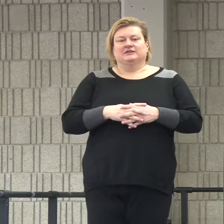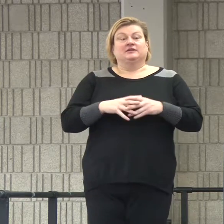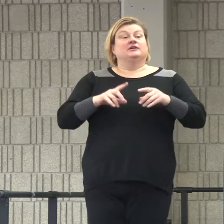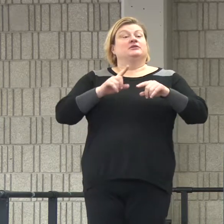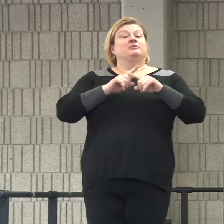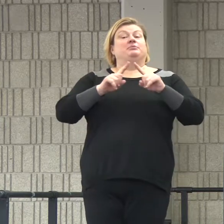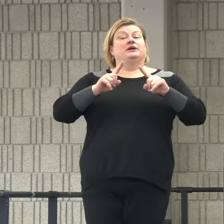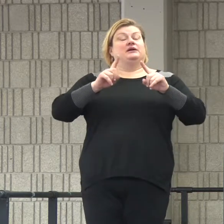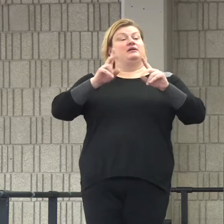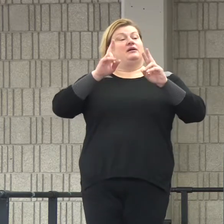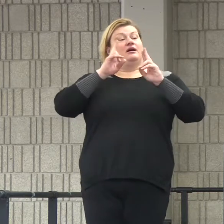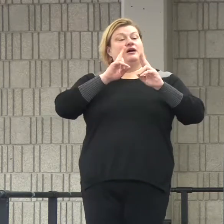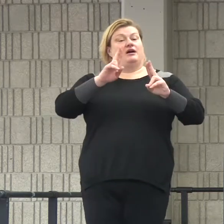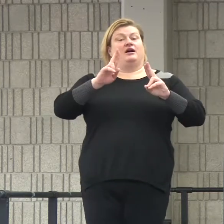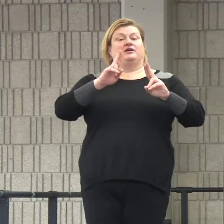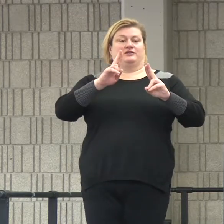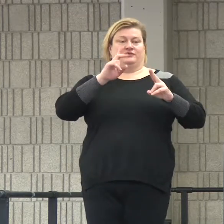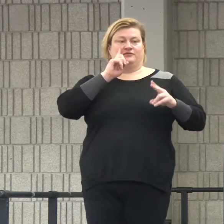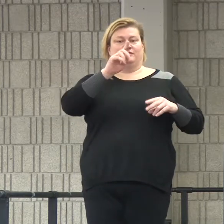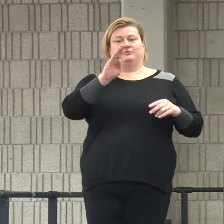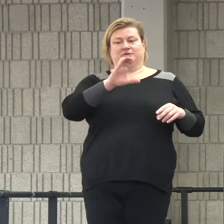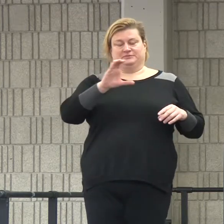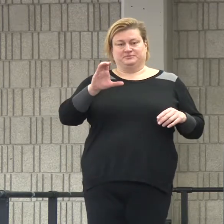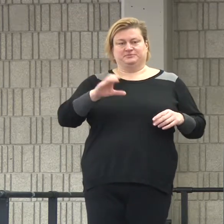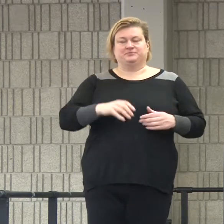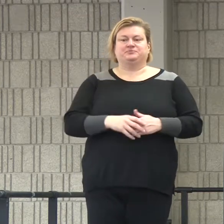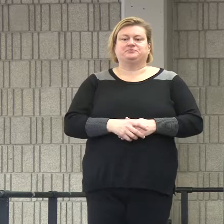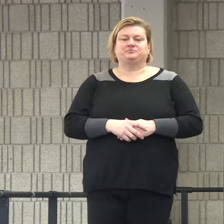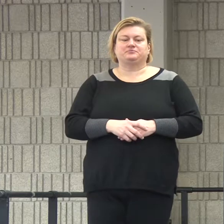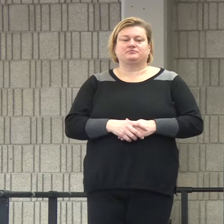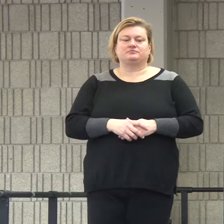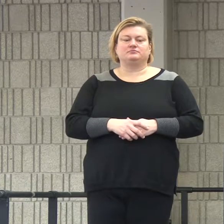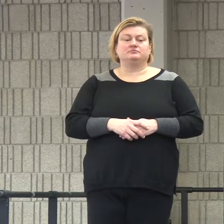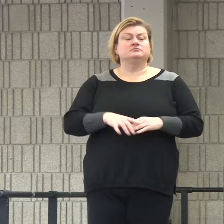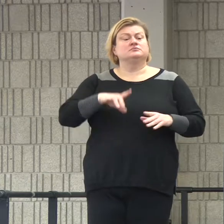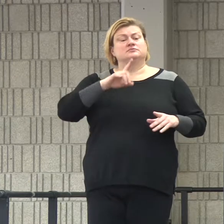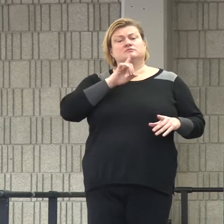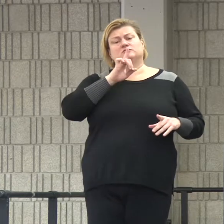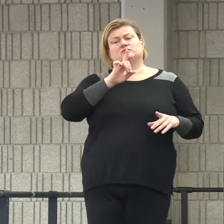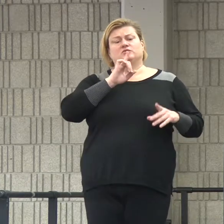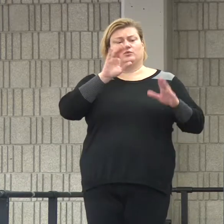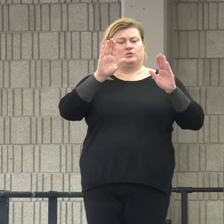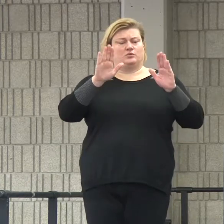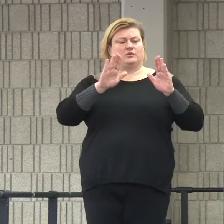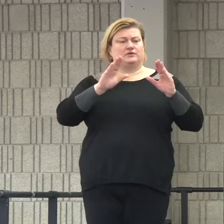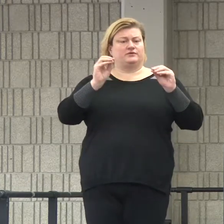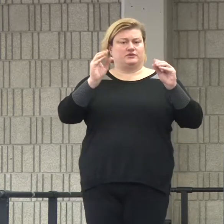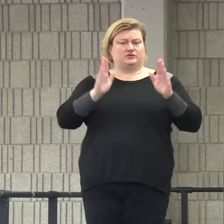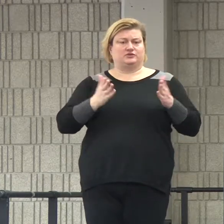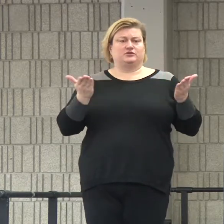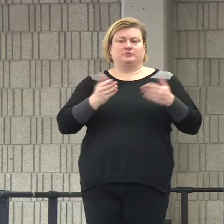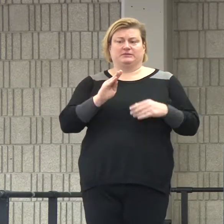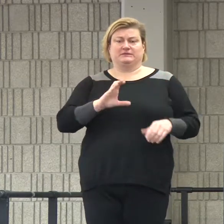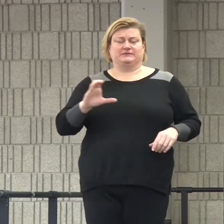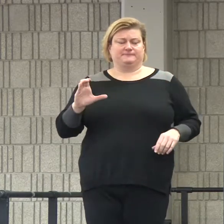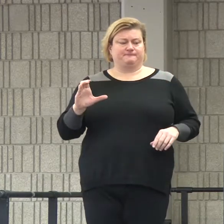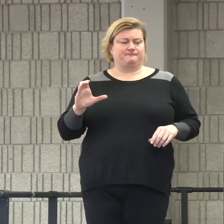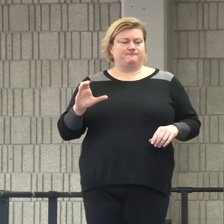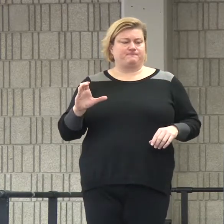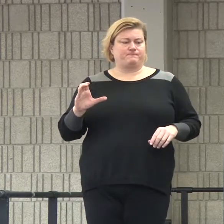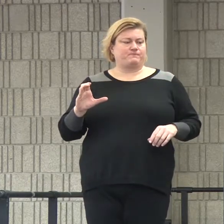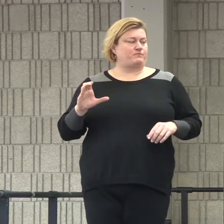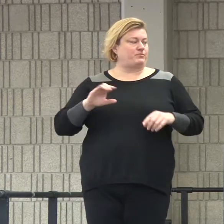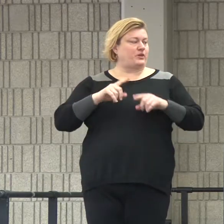But the honor goes to Bristol Community College and its truly wonderful educators. When